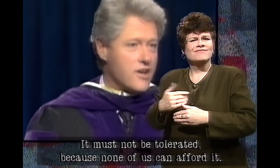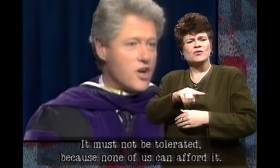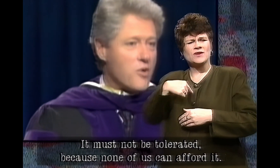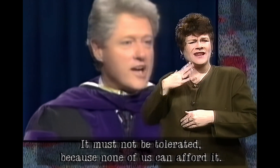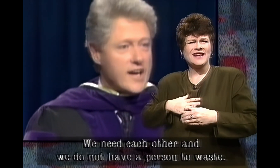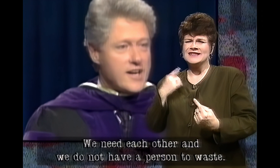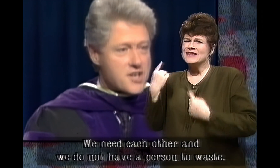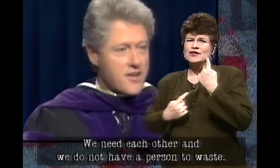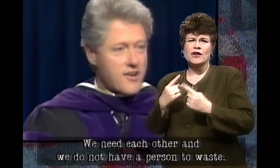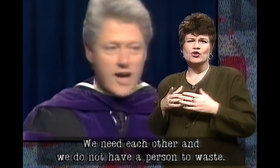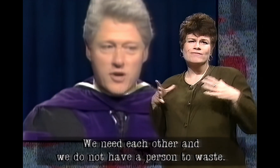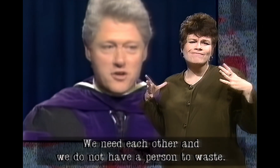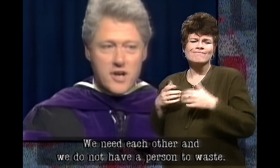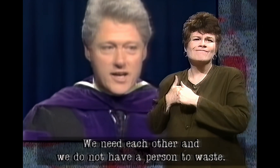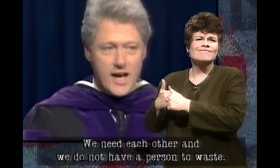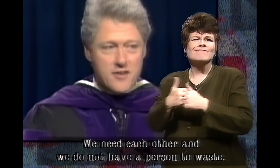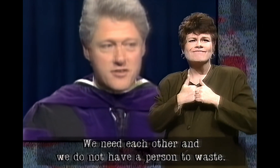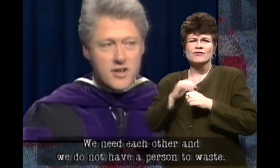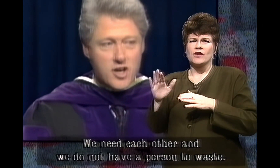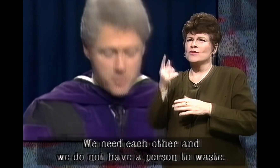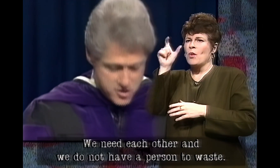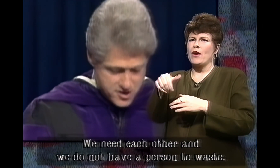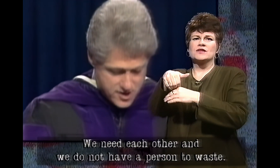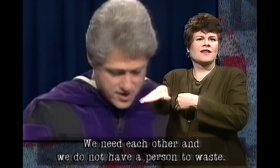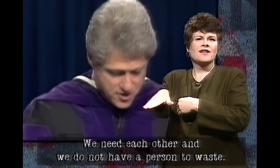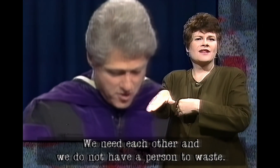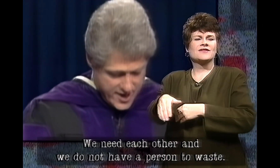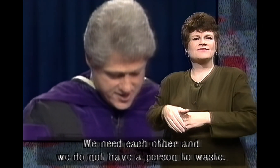We need each other, and we do not have a person to waste.